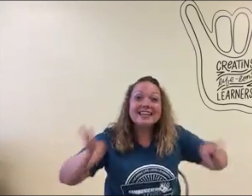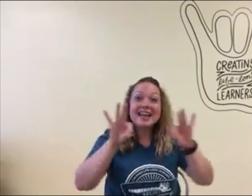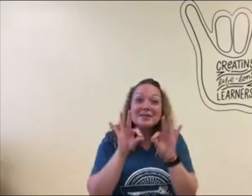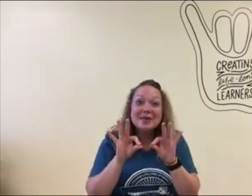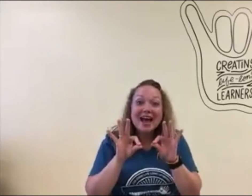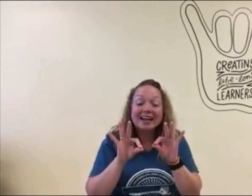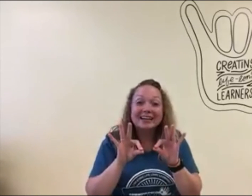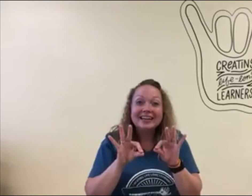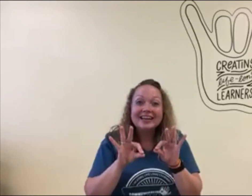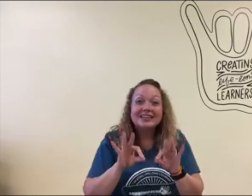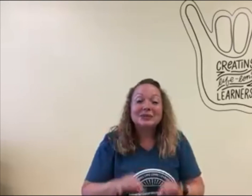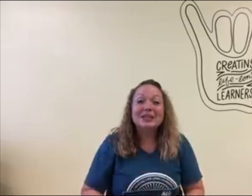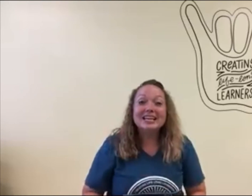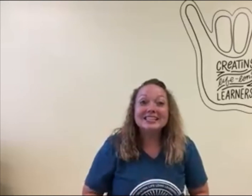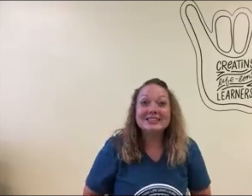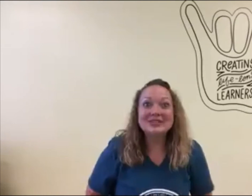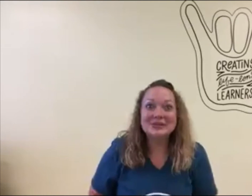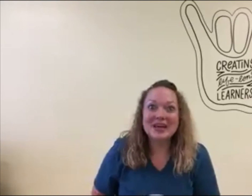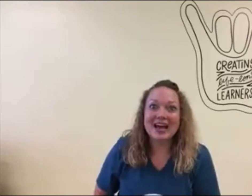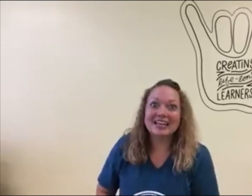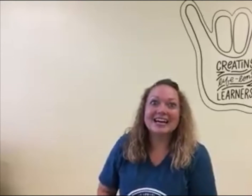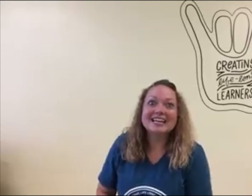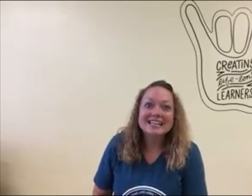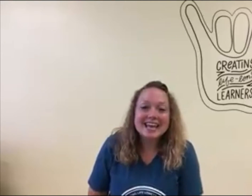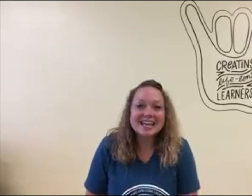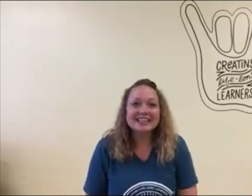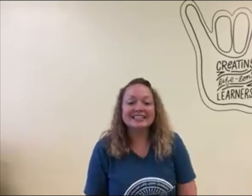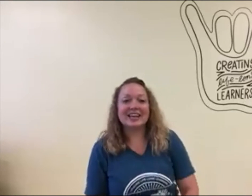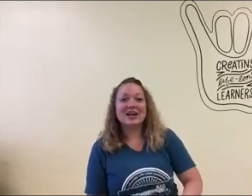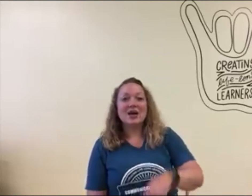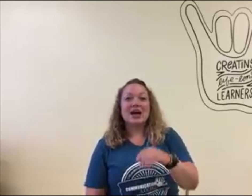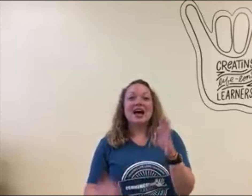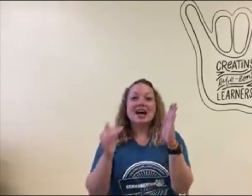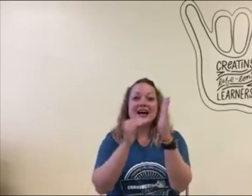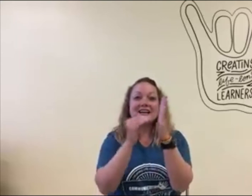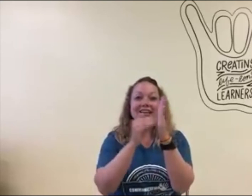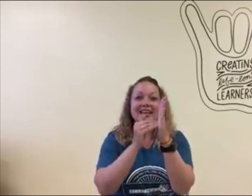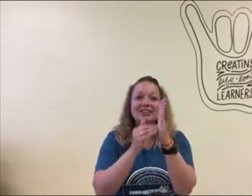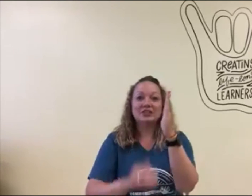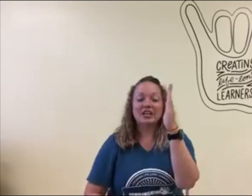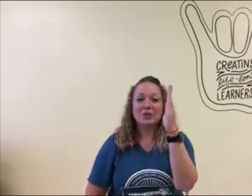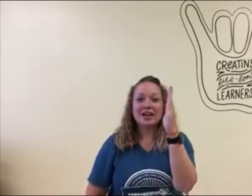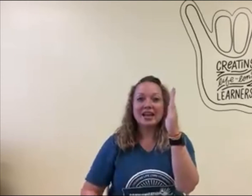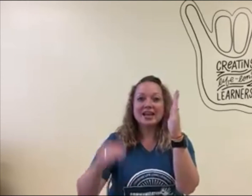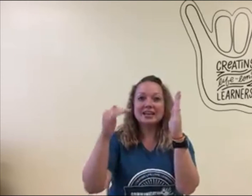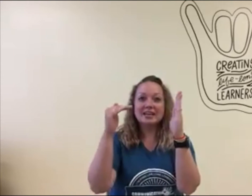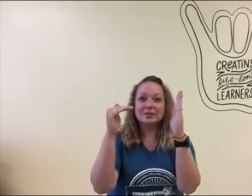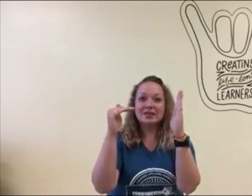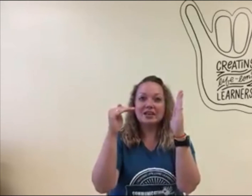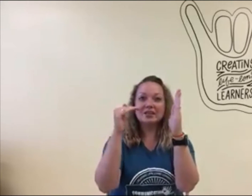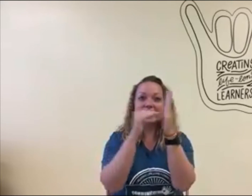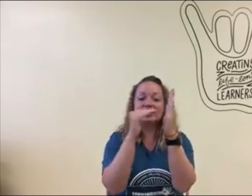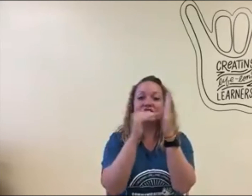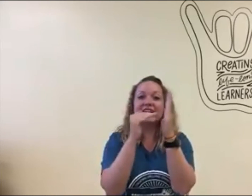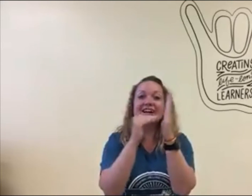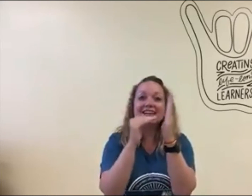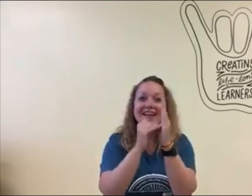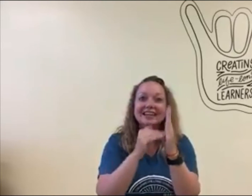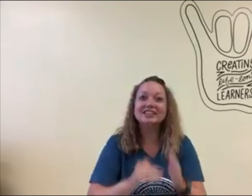came back. So let's do that again. Say again. So you take one hand and you bend the other hand and you say again. Let's do